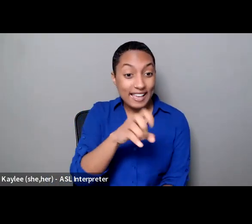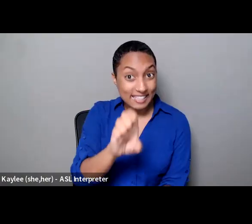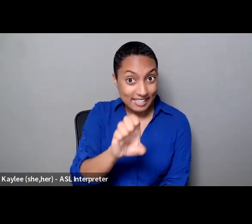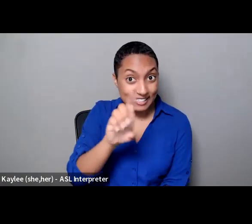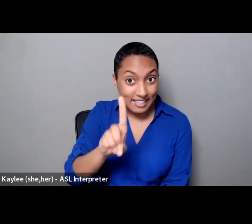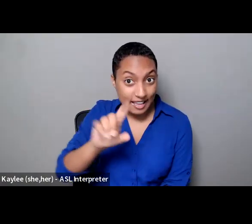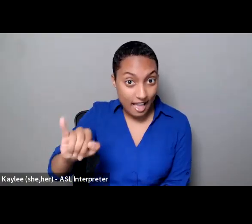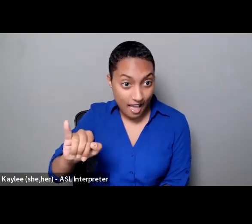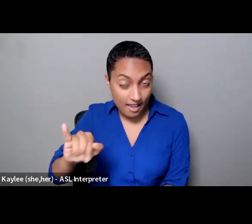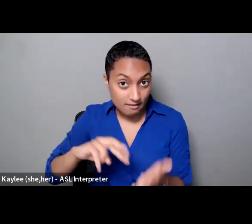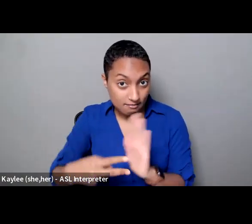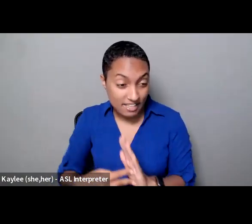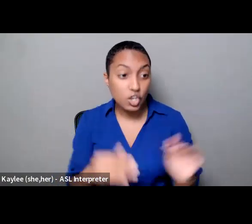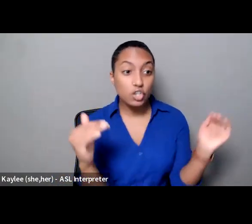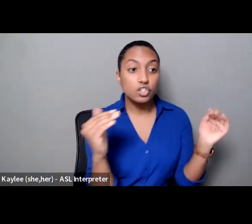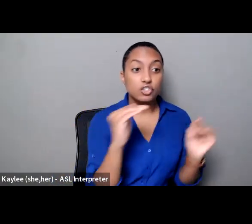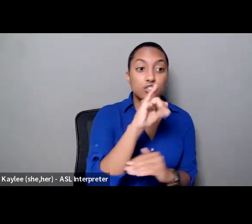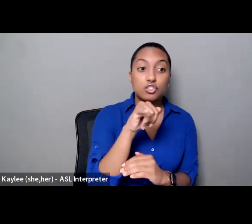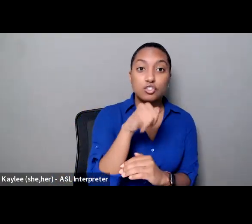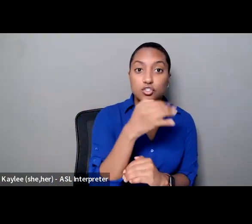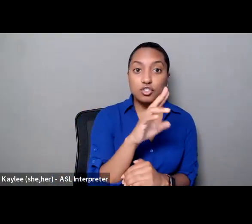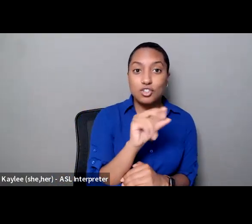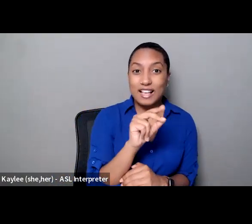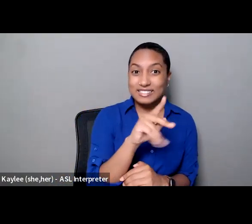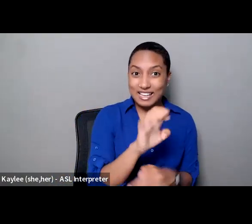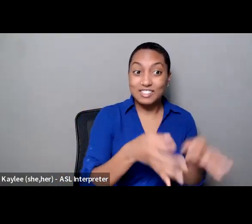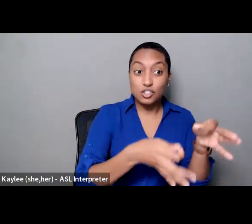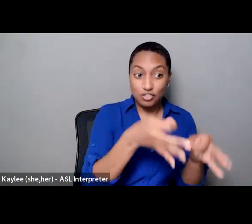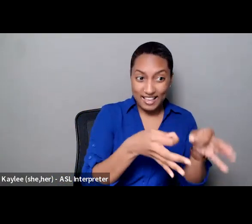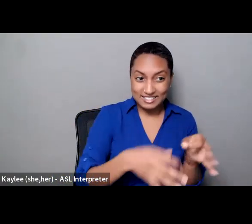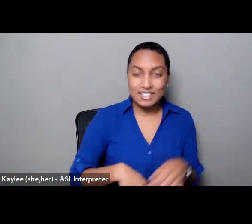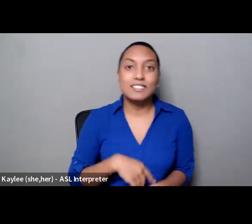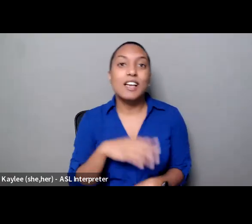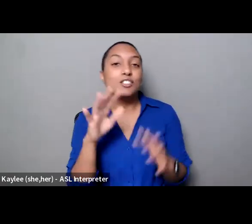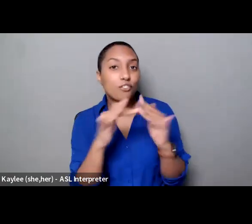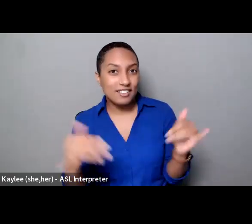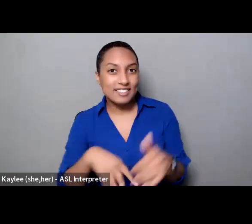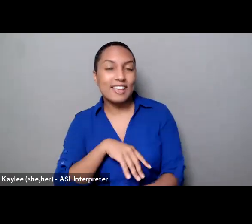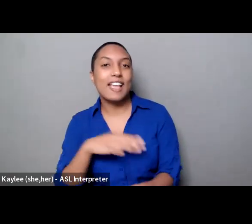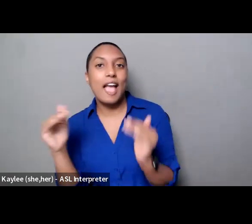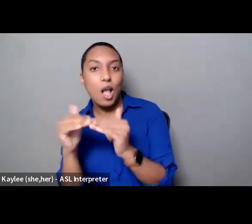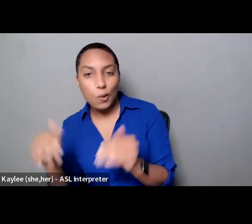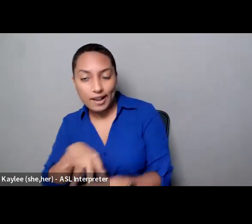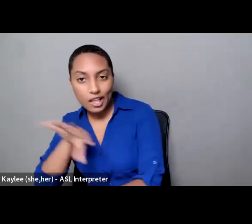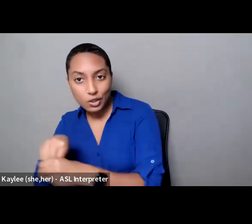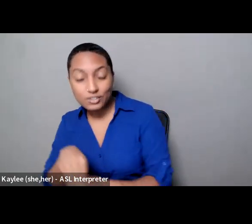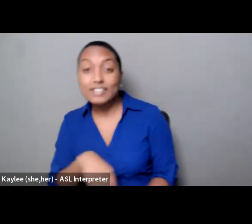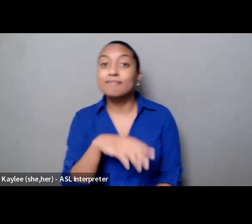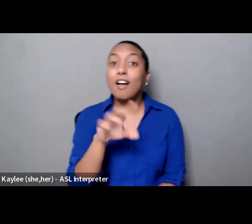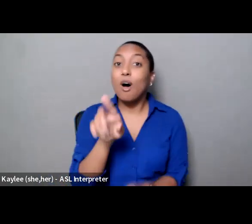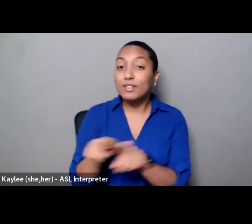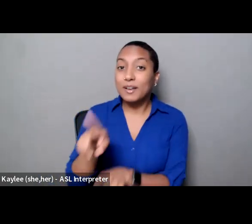Equity, Diversity, and Inclusion. And you'll also see DEIA, which is Diversity, Equity, Inclusion,